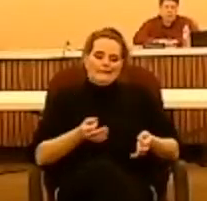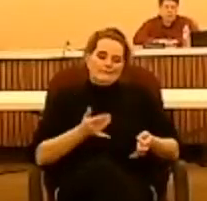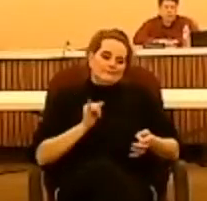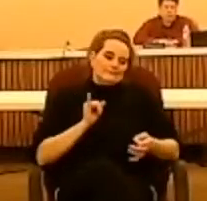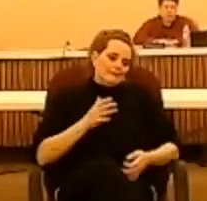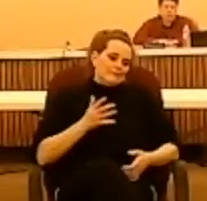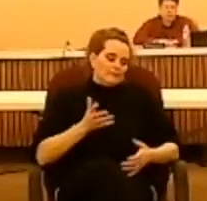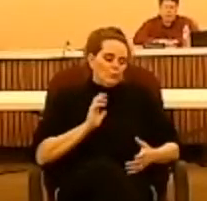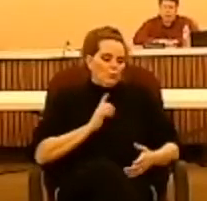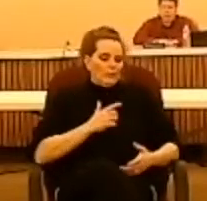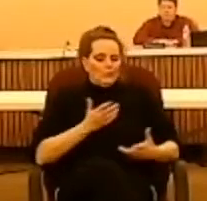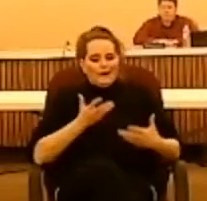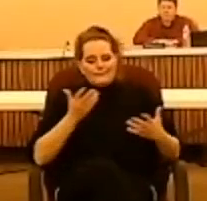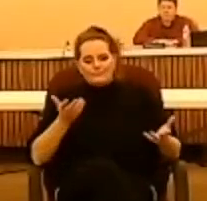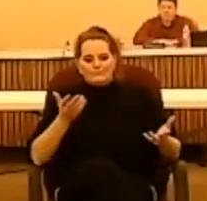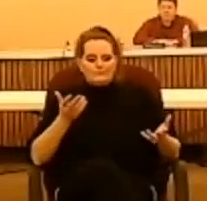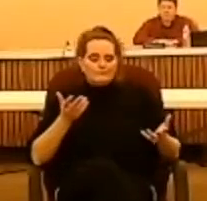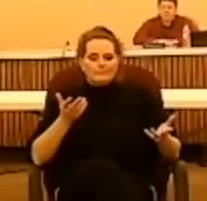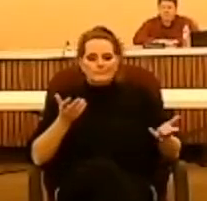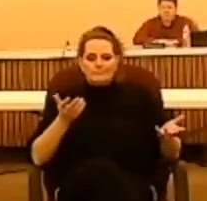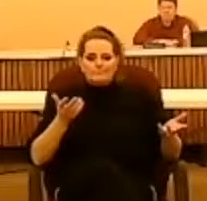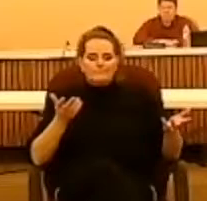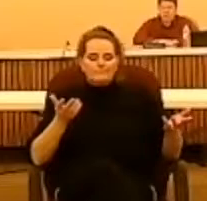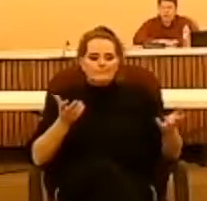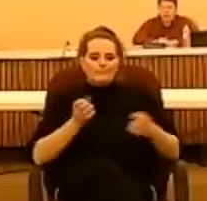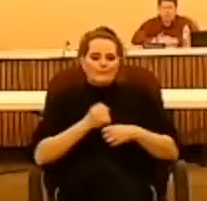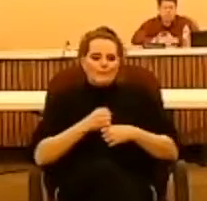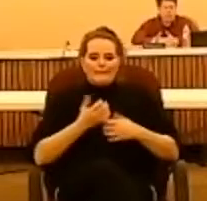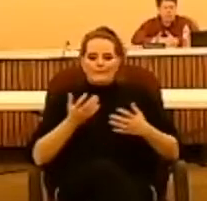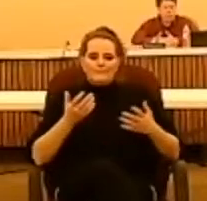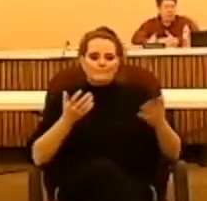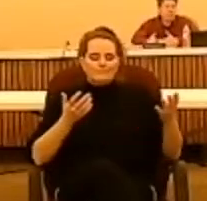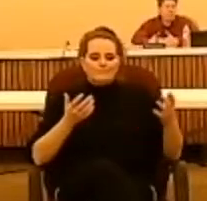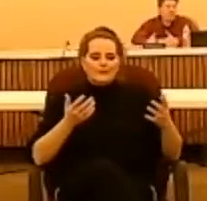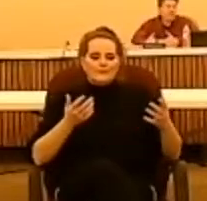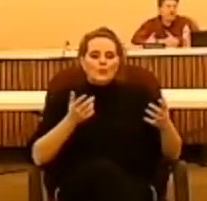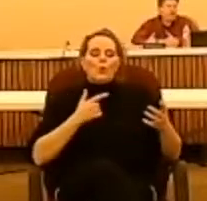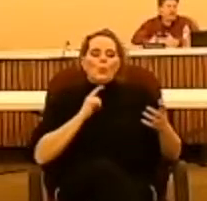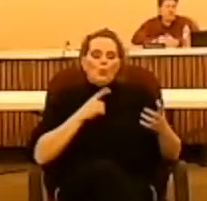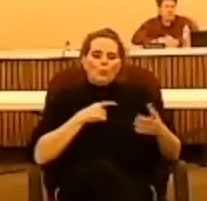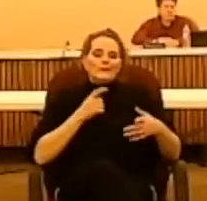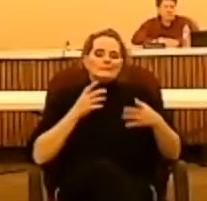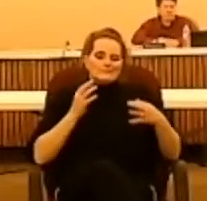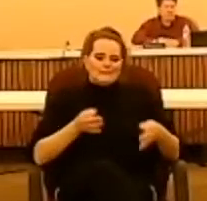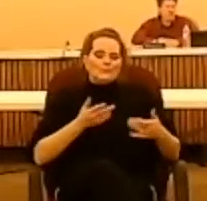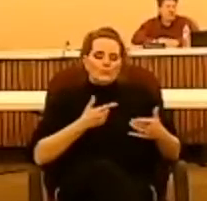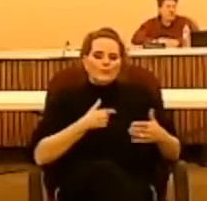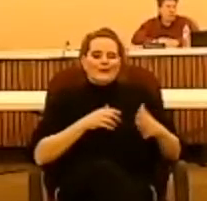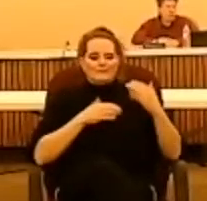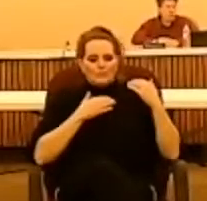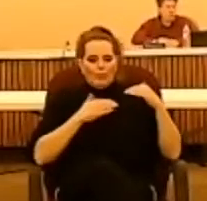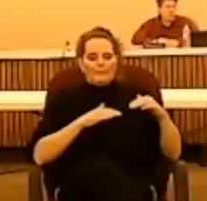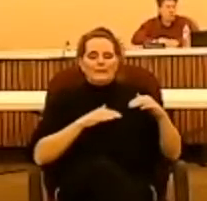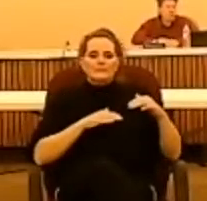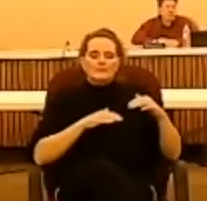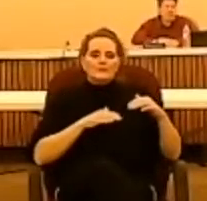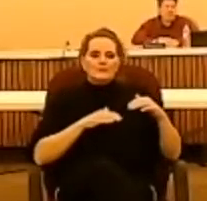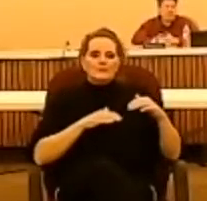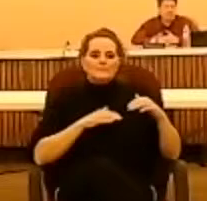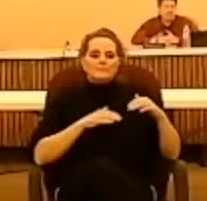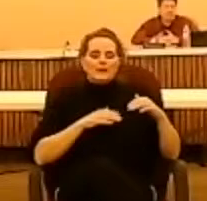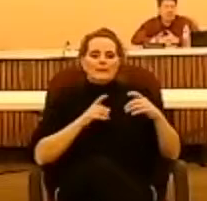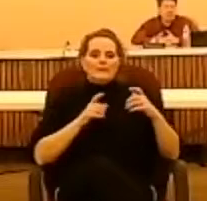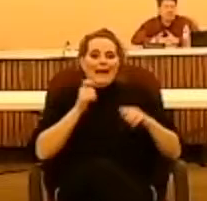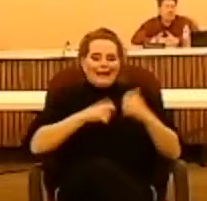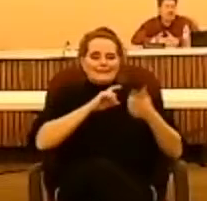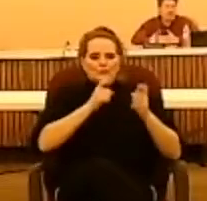make, in other words, what we want to put on the limit in terms of substantial changes is obviously